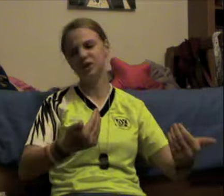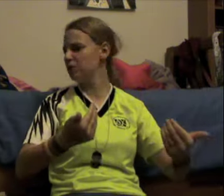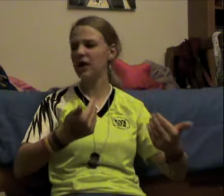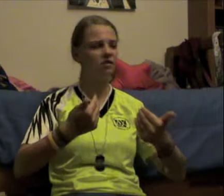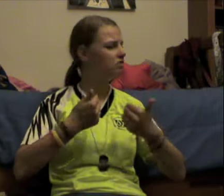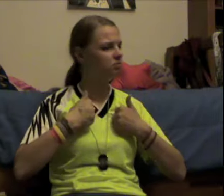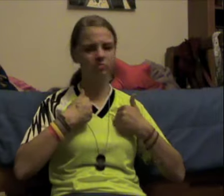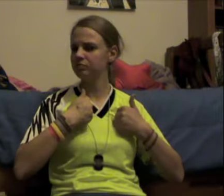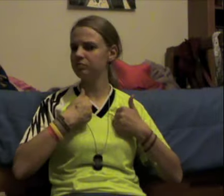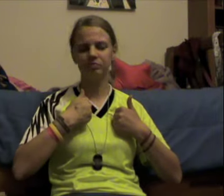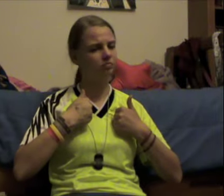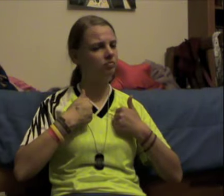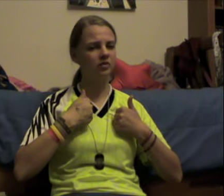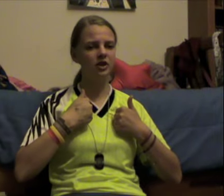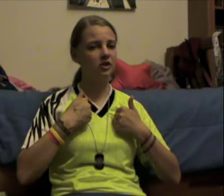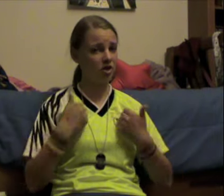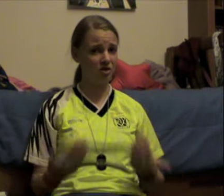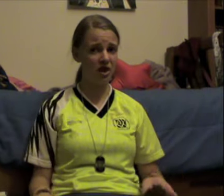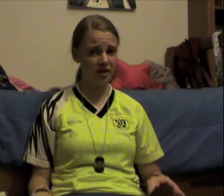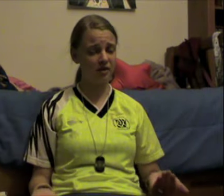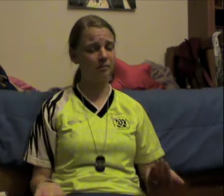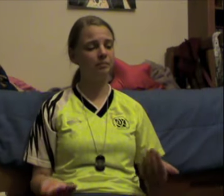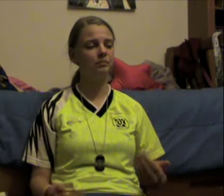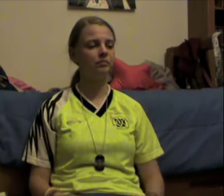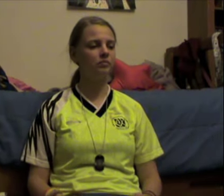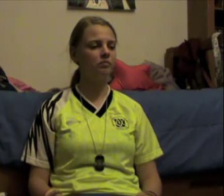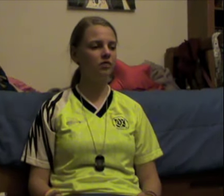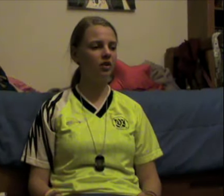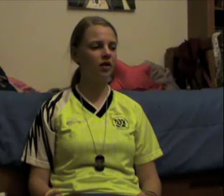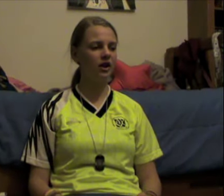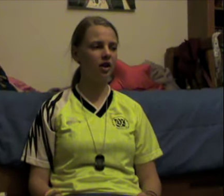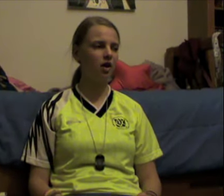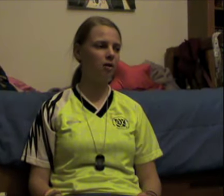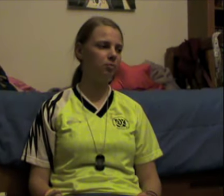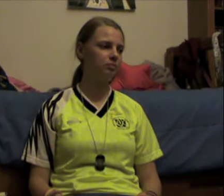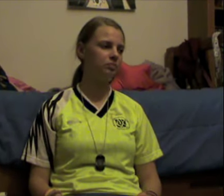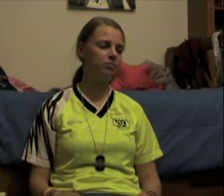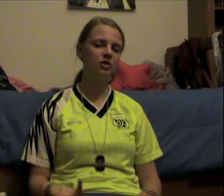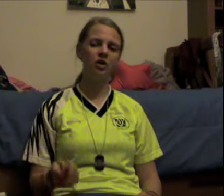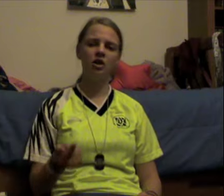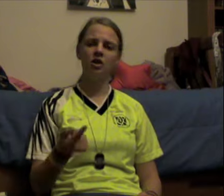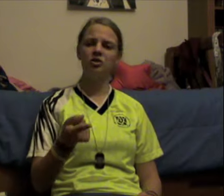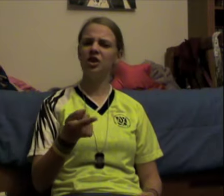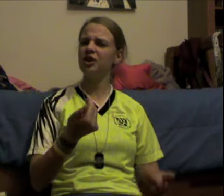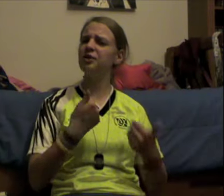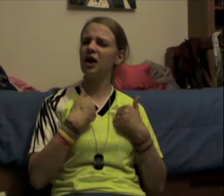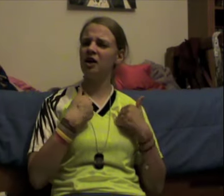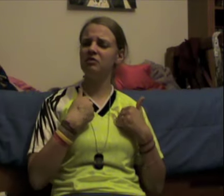don't have. Nod or neg. Like, um, dog, you have?